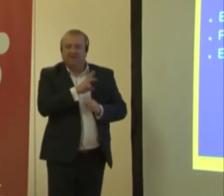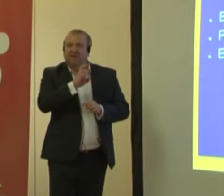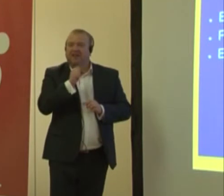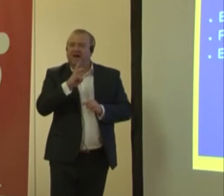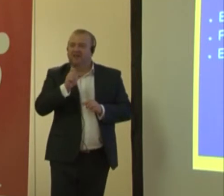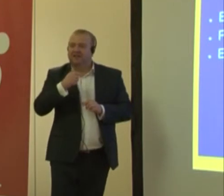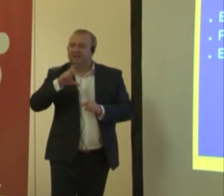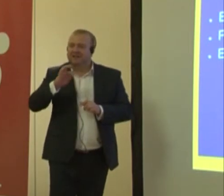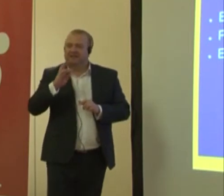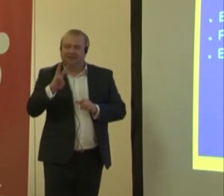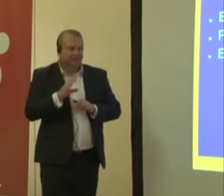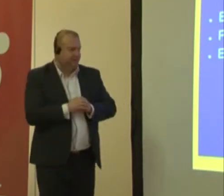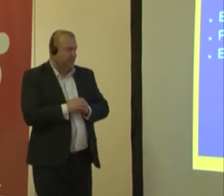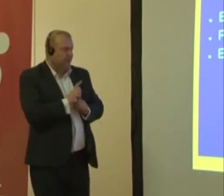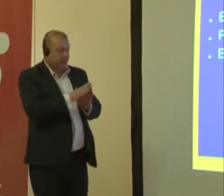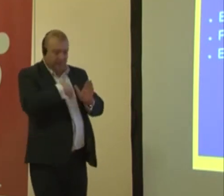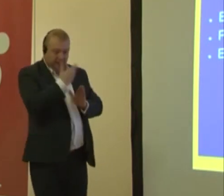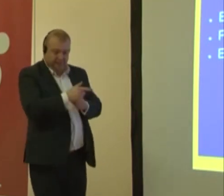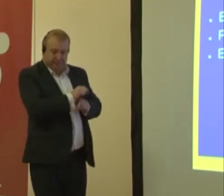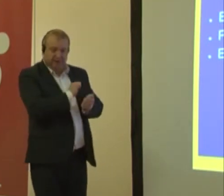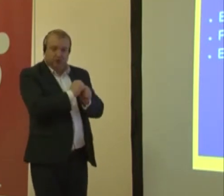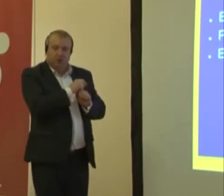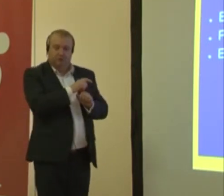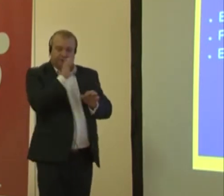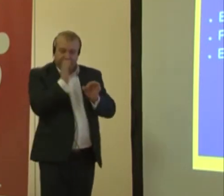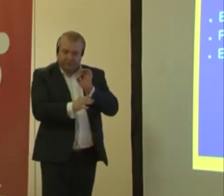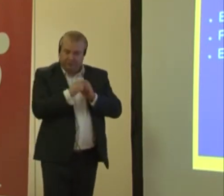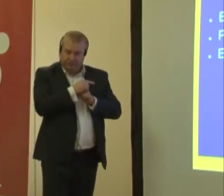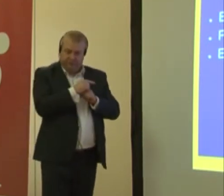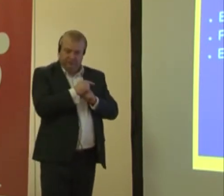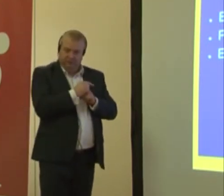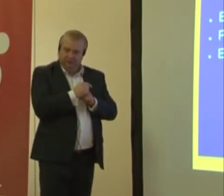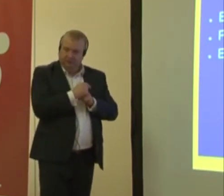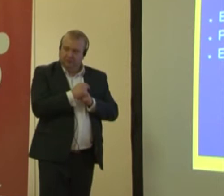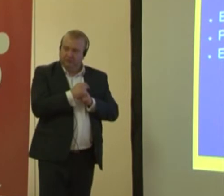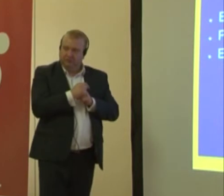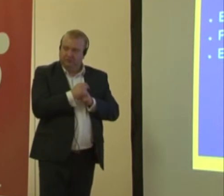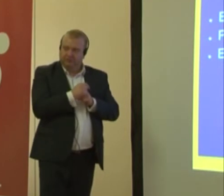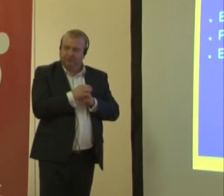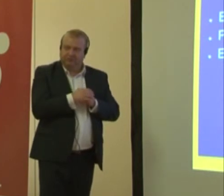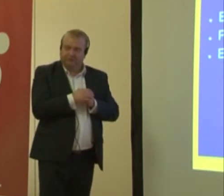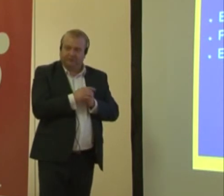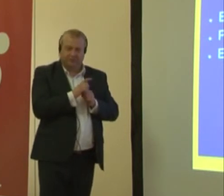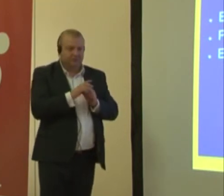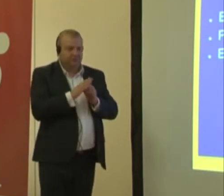Then special events. 5 minutes ago. Okay, this lady is very firm behind this wall.